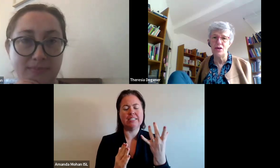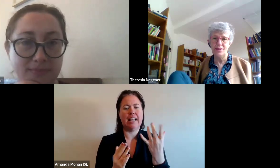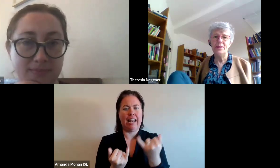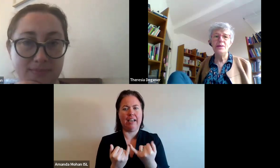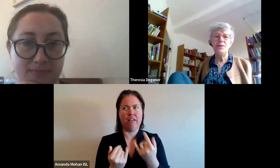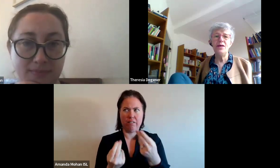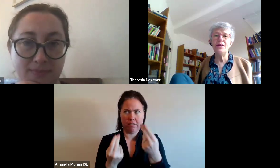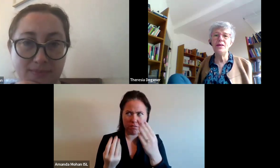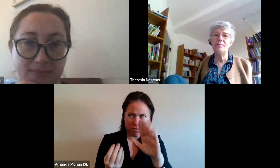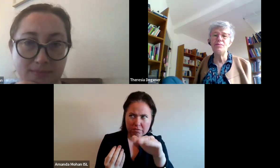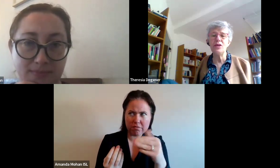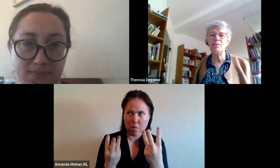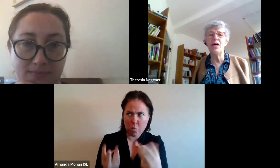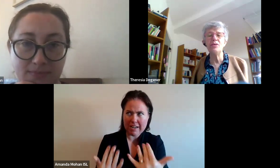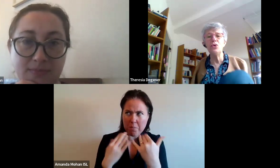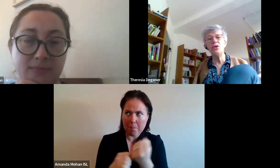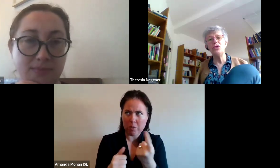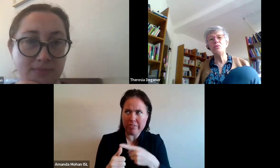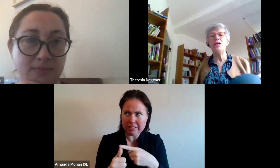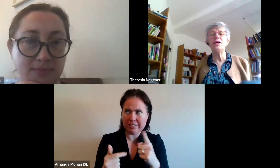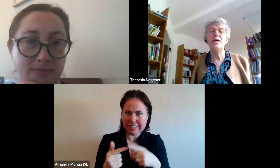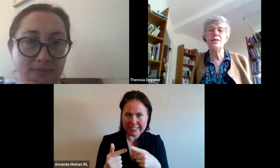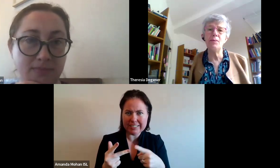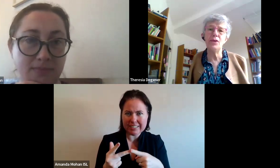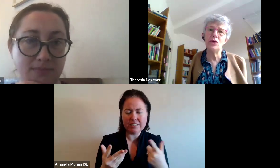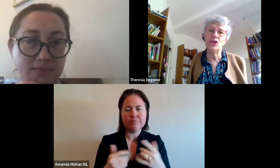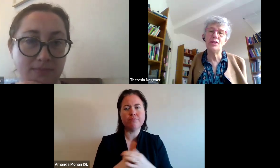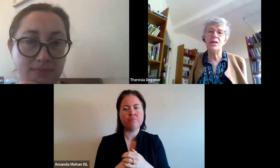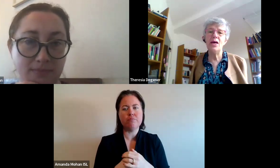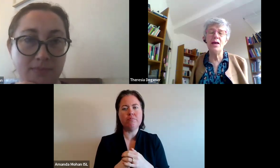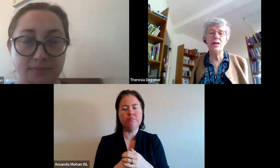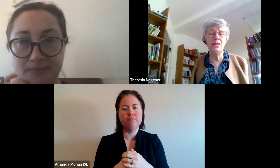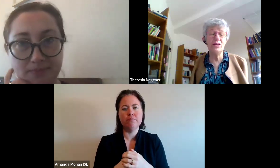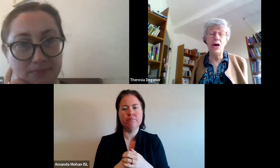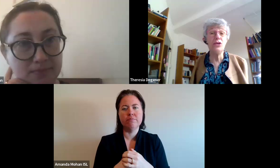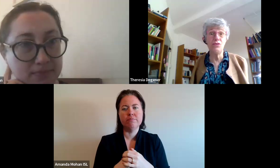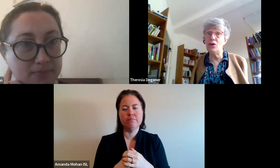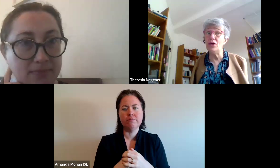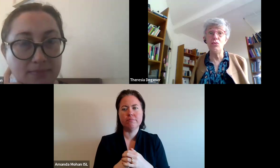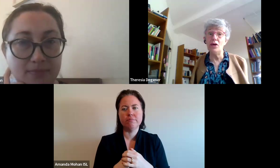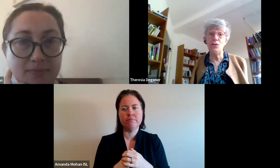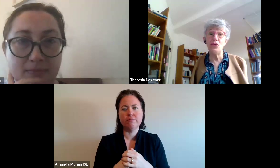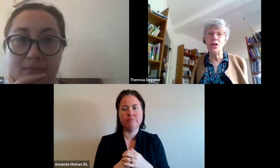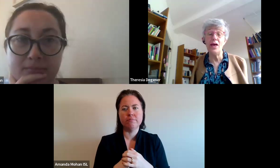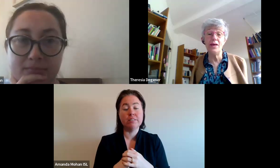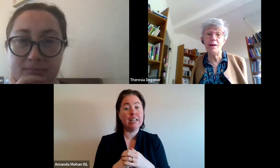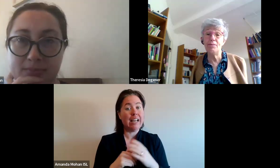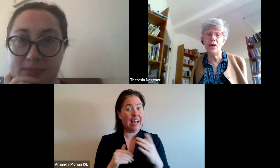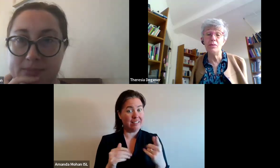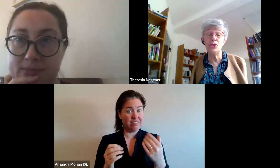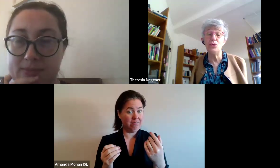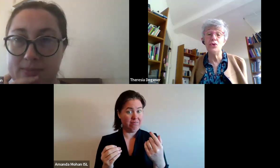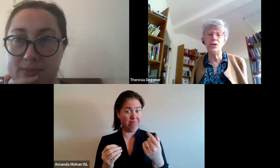information on. And sometimes in order to make something which is sounds very wonderful,